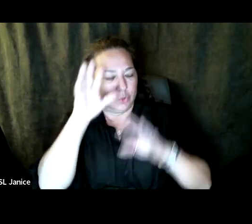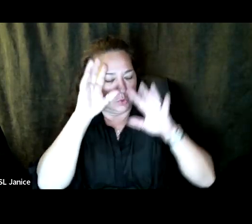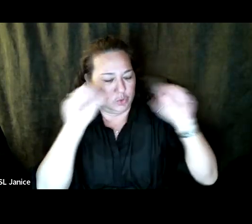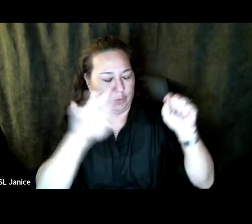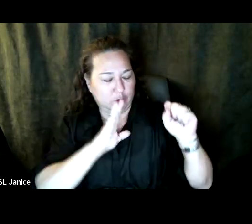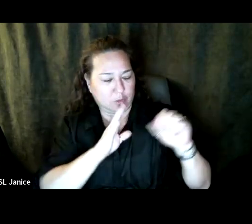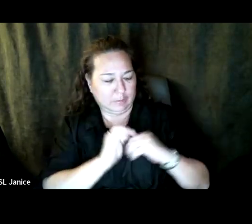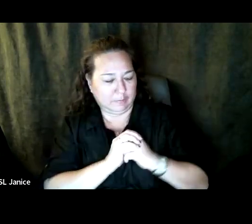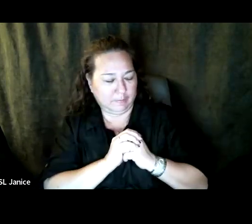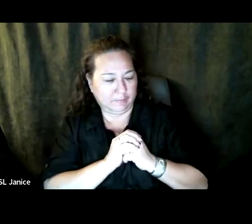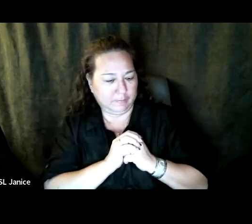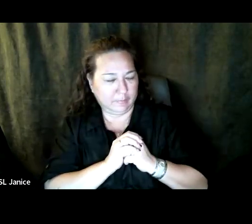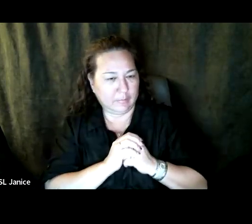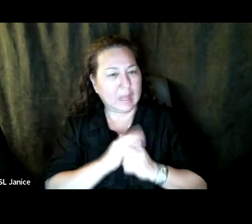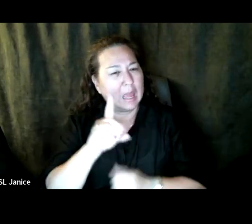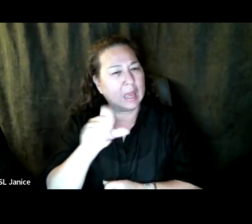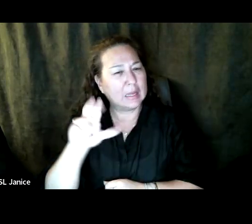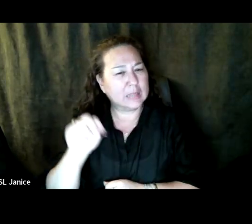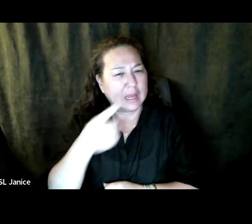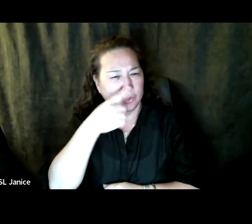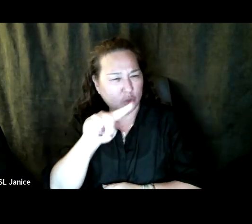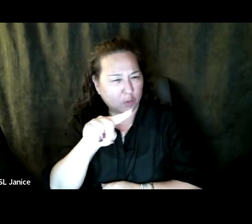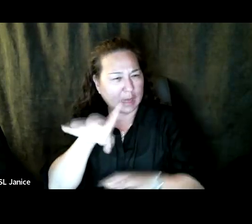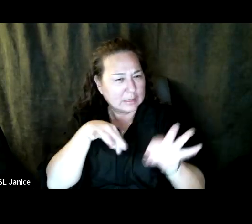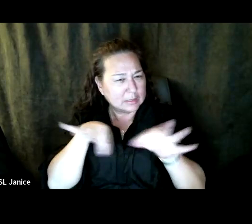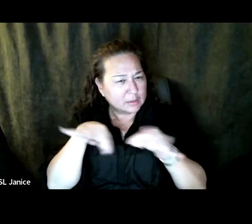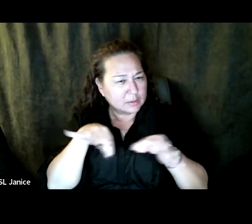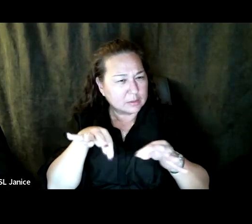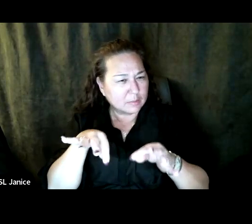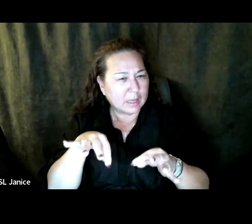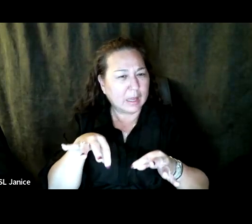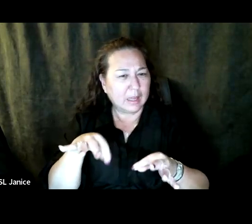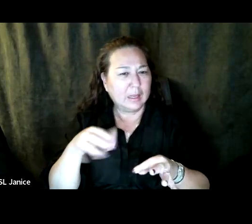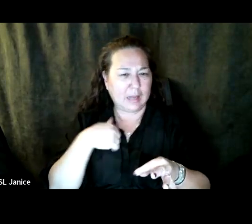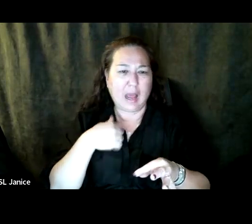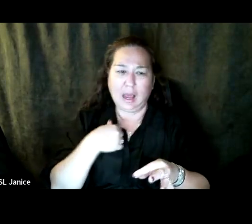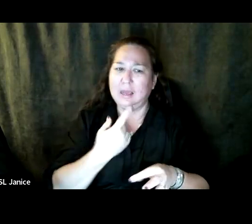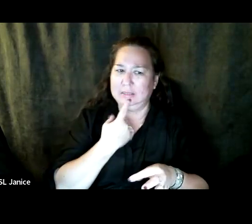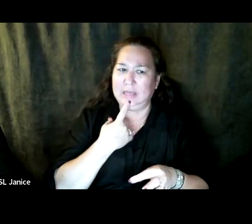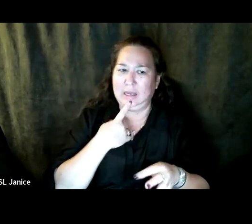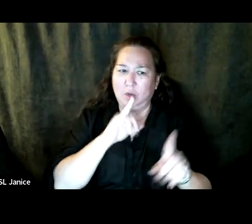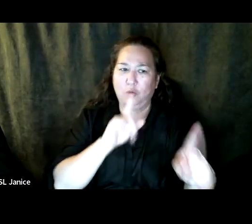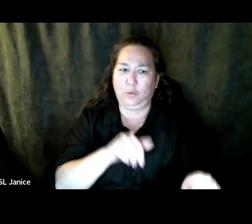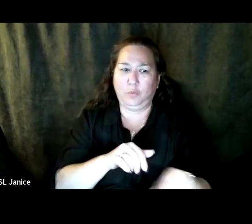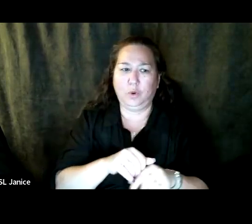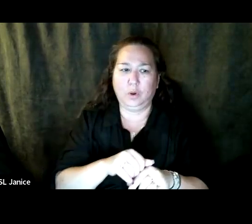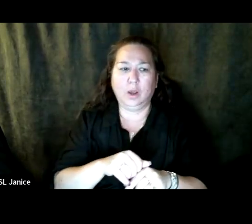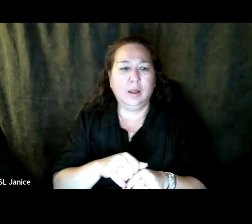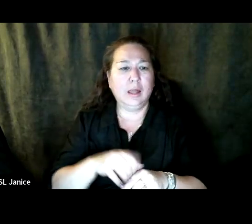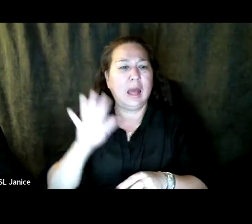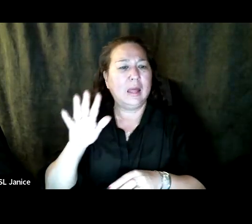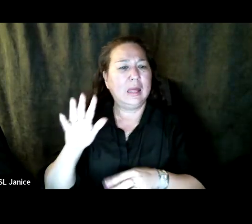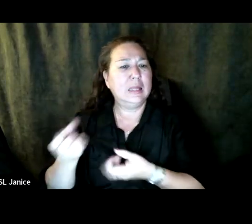unprecedented numbers of students enrolling later within BPS. Can you just explain the impact that that has on the bus